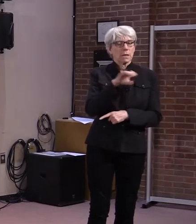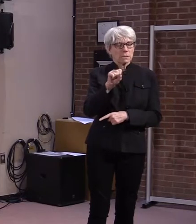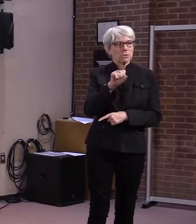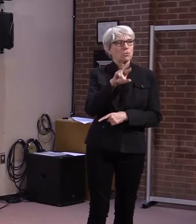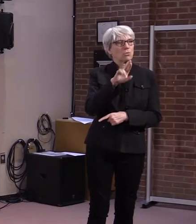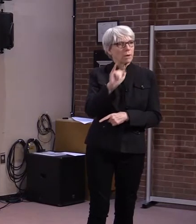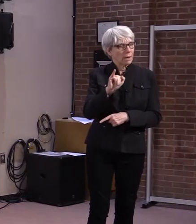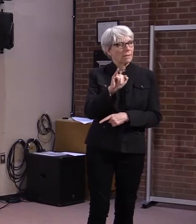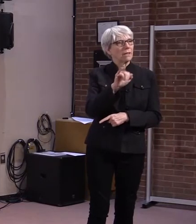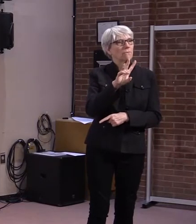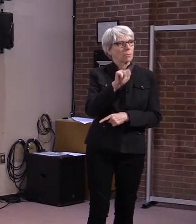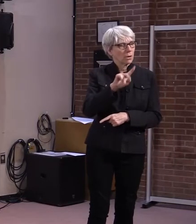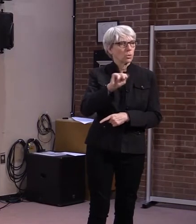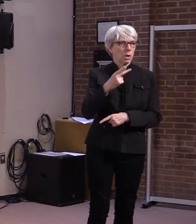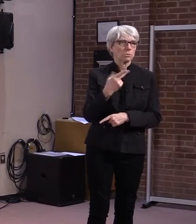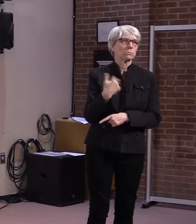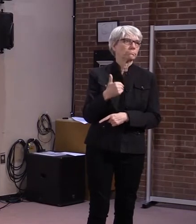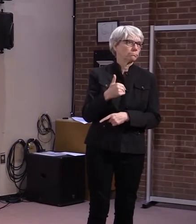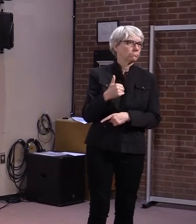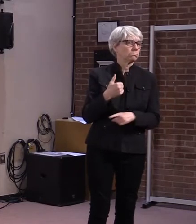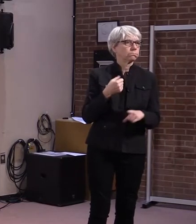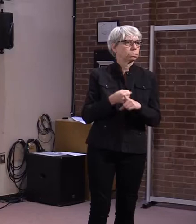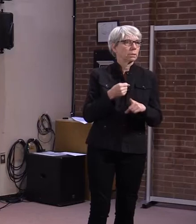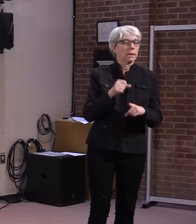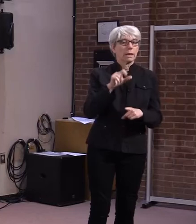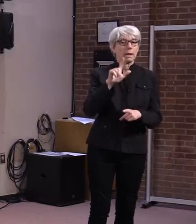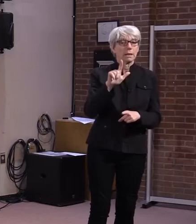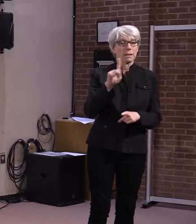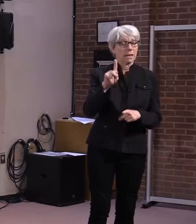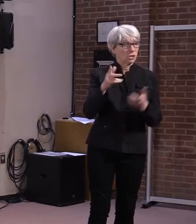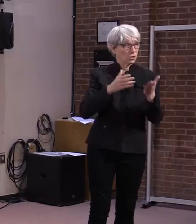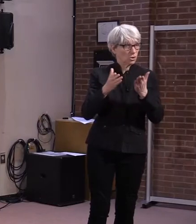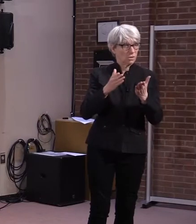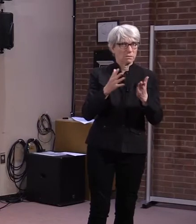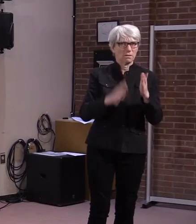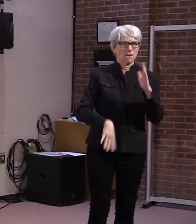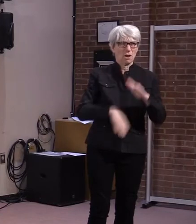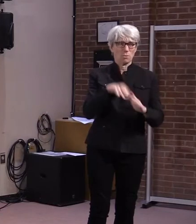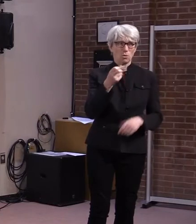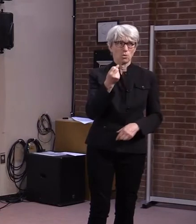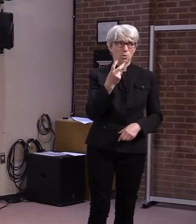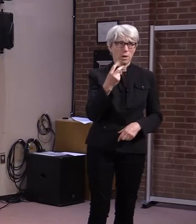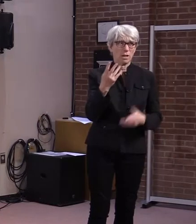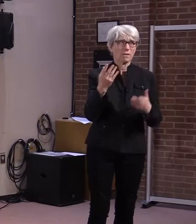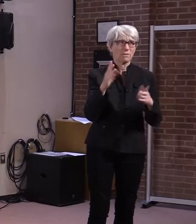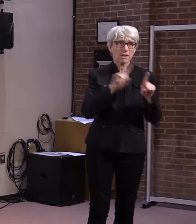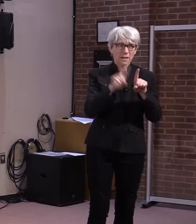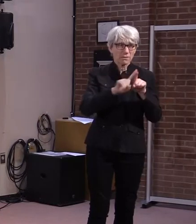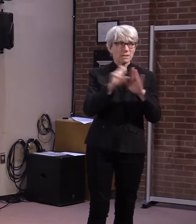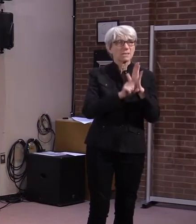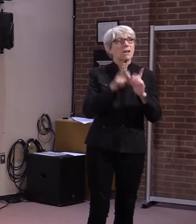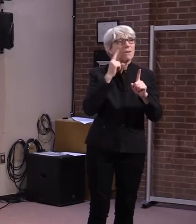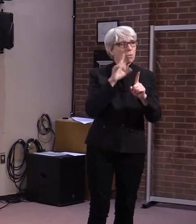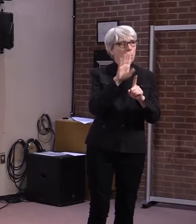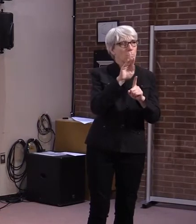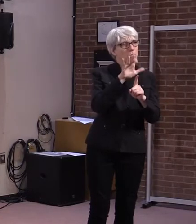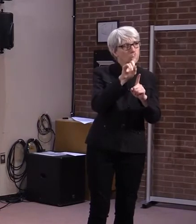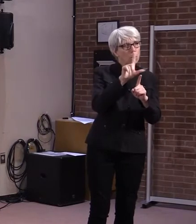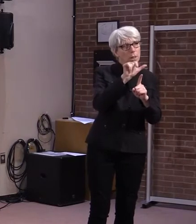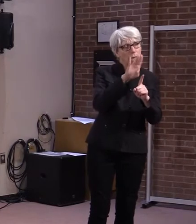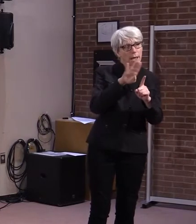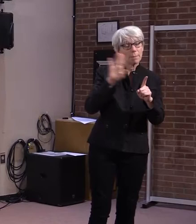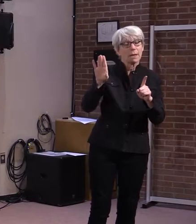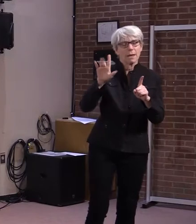Rhode Island, but LK services as many as 12 states for Broad. LK performed a review. That